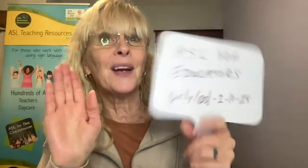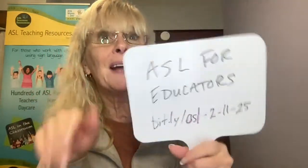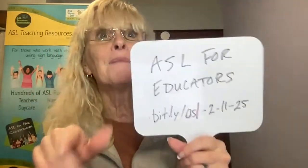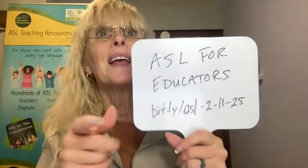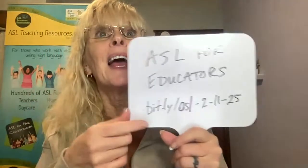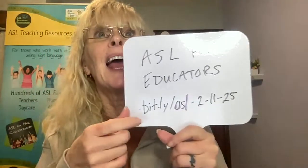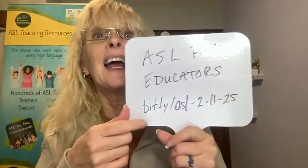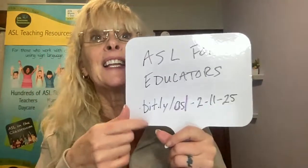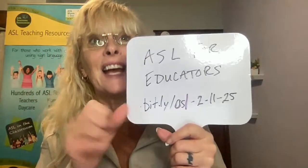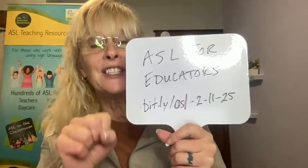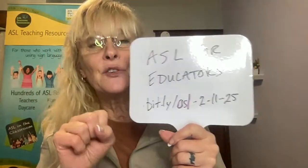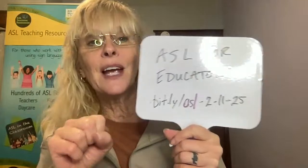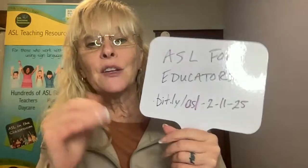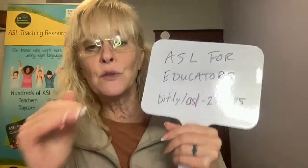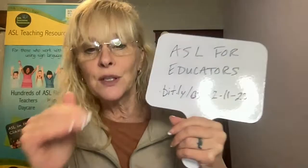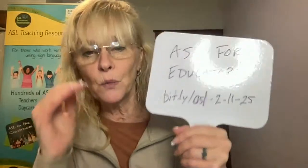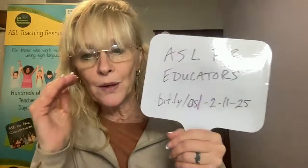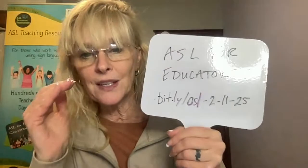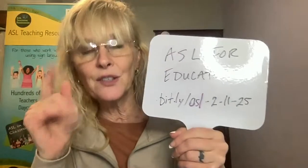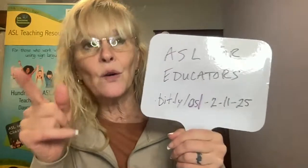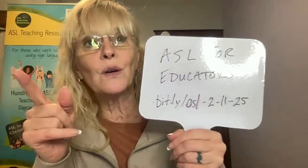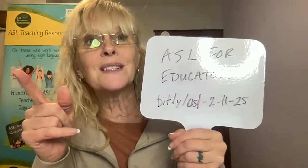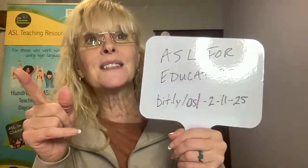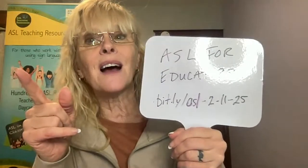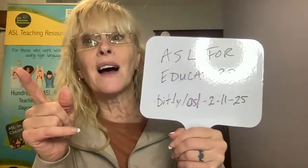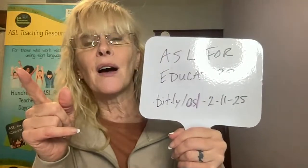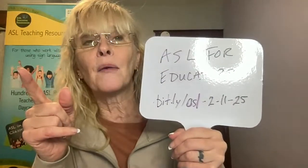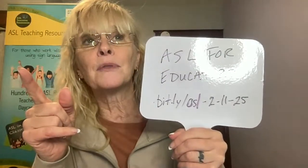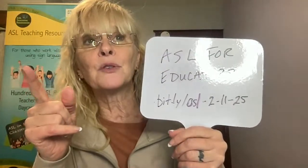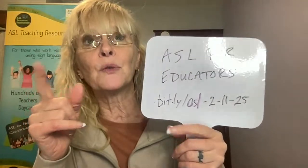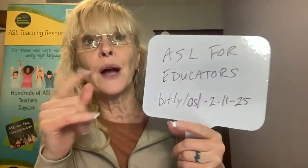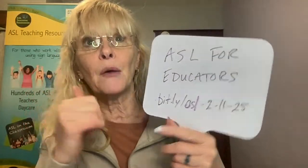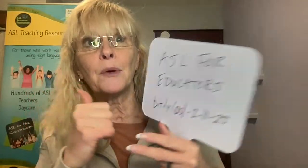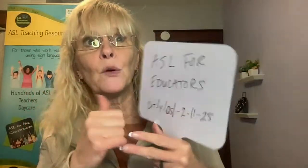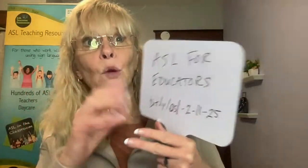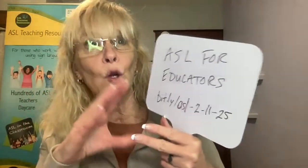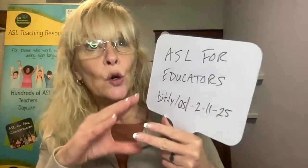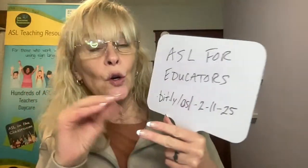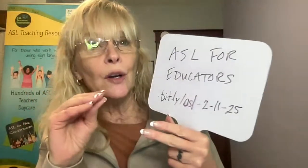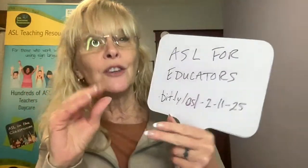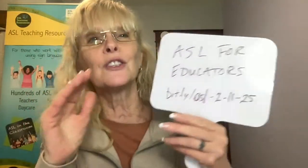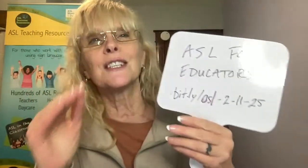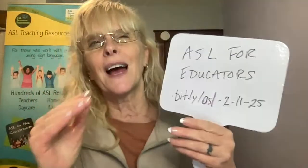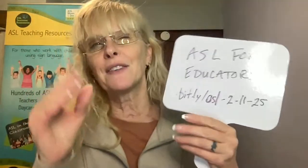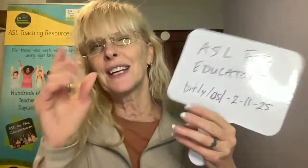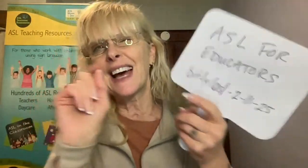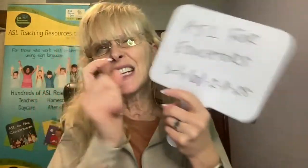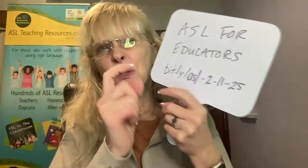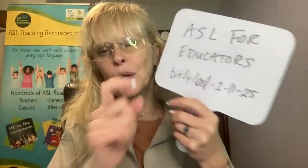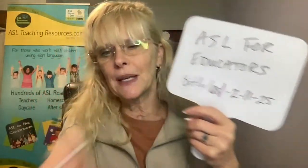Okay. And yes, you can use it with adults to help you learn. You just have to kind of tweak it